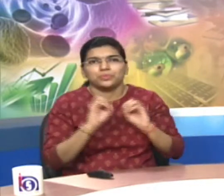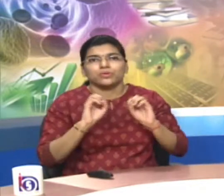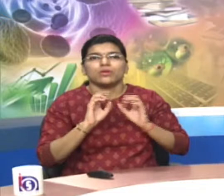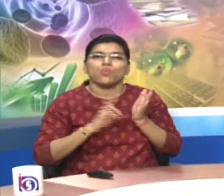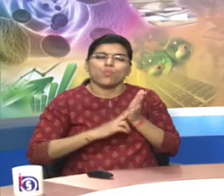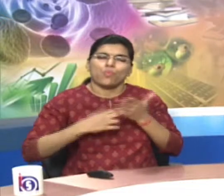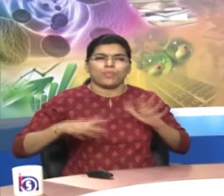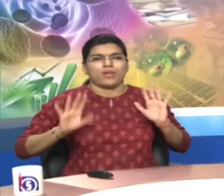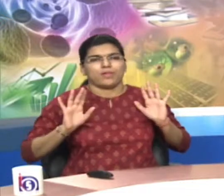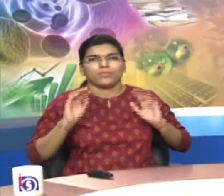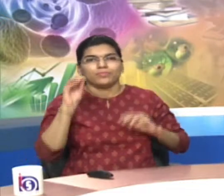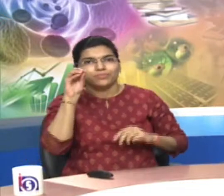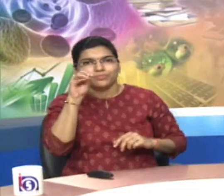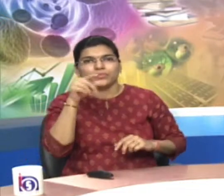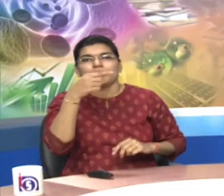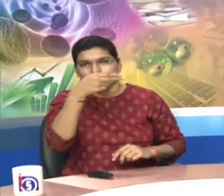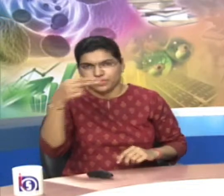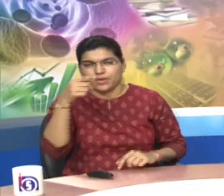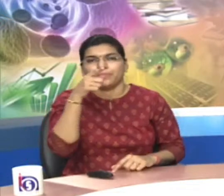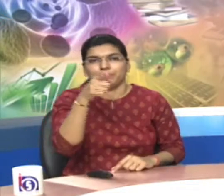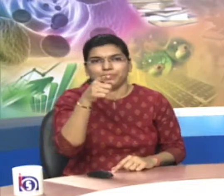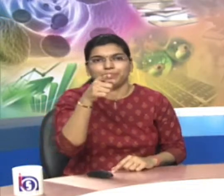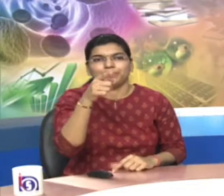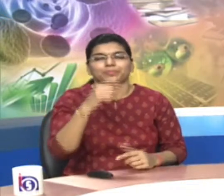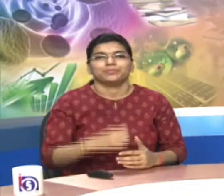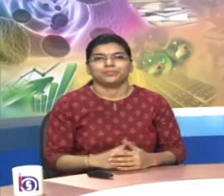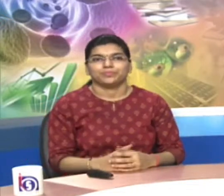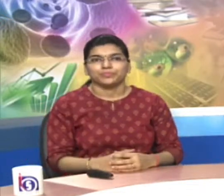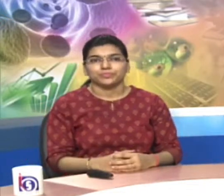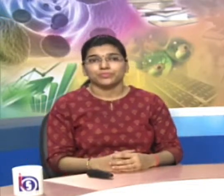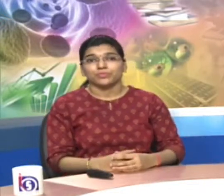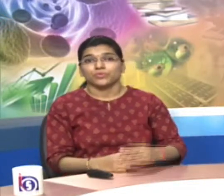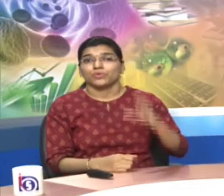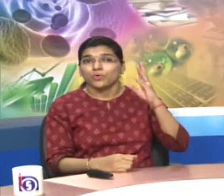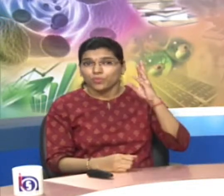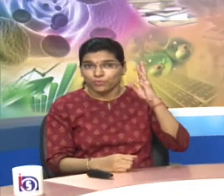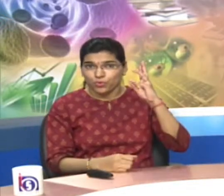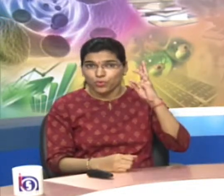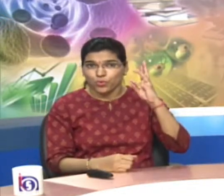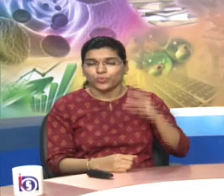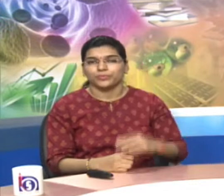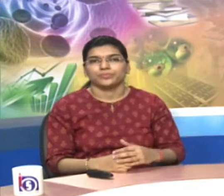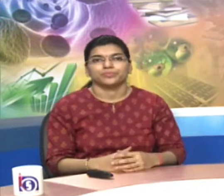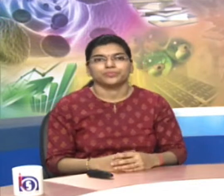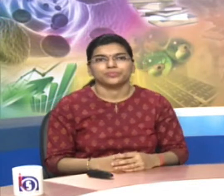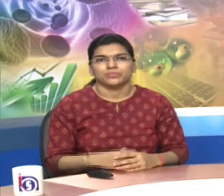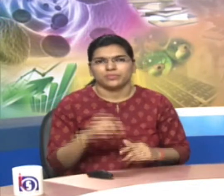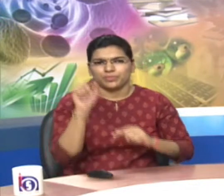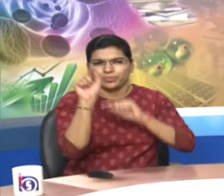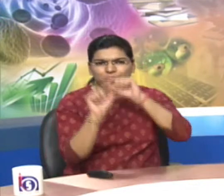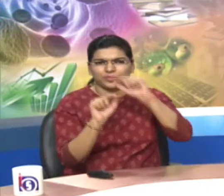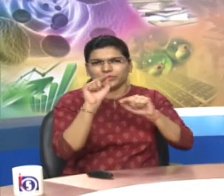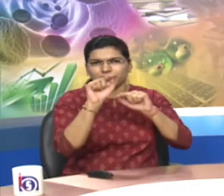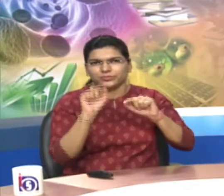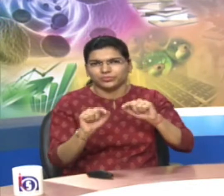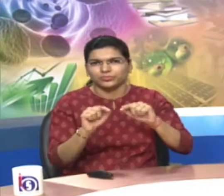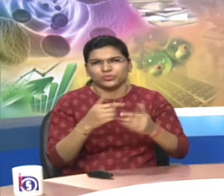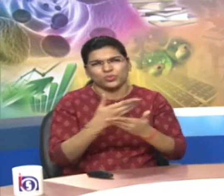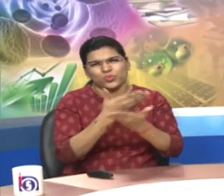different styles, but you want to make your text normal. So this normal word is used for making your text just